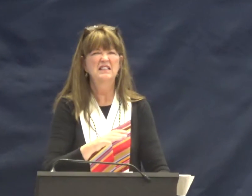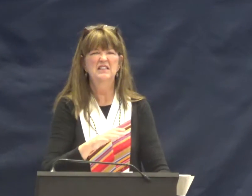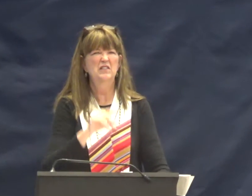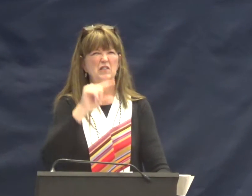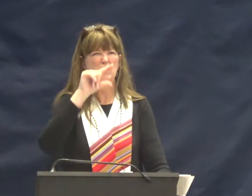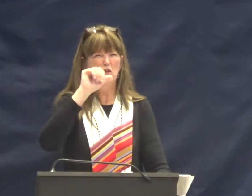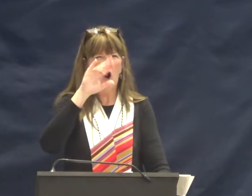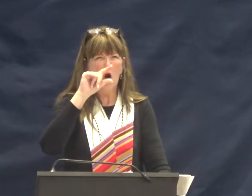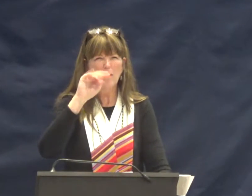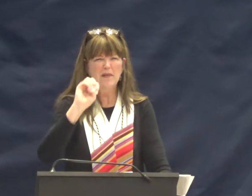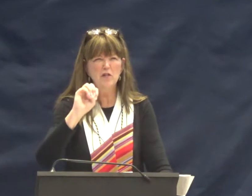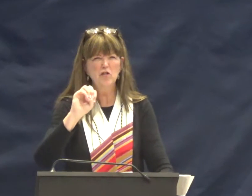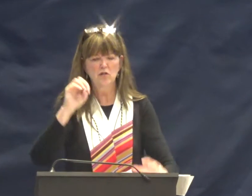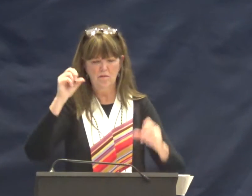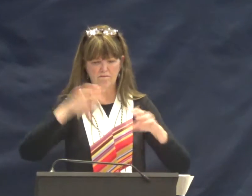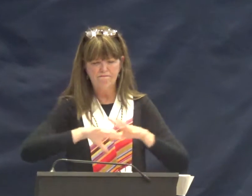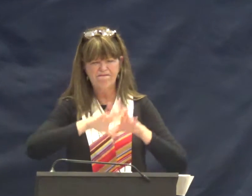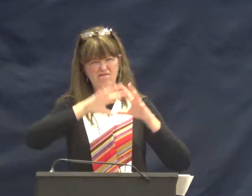And it smelled horrible.